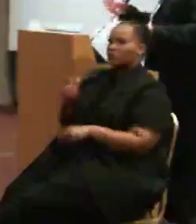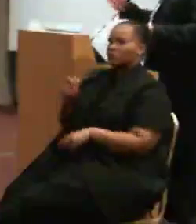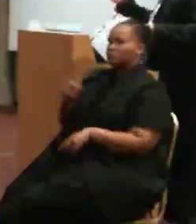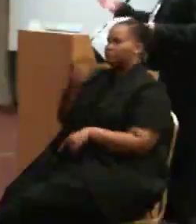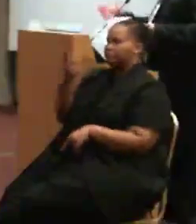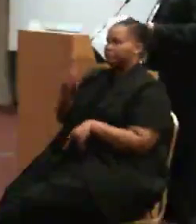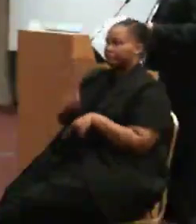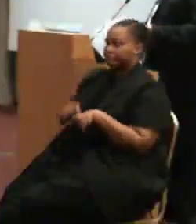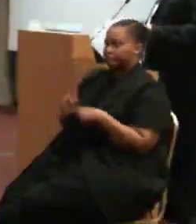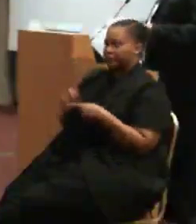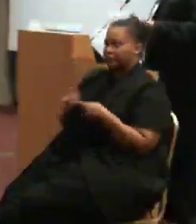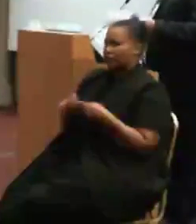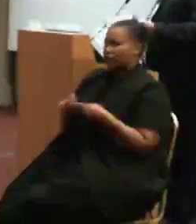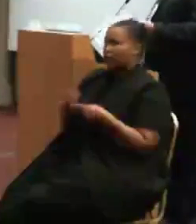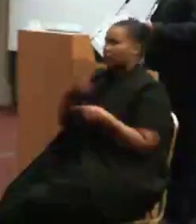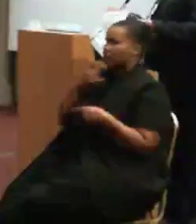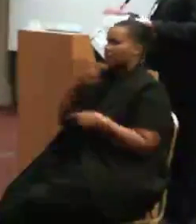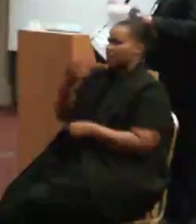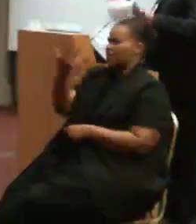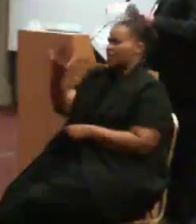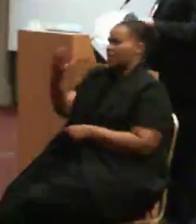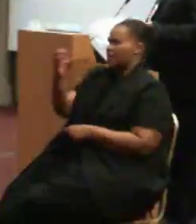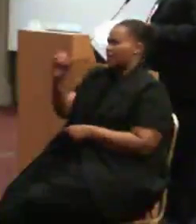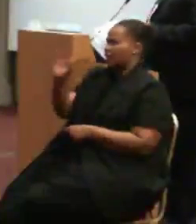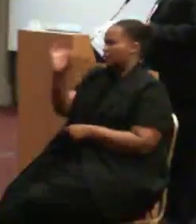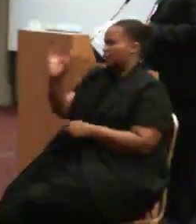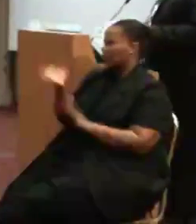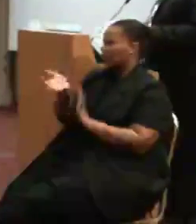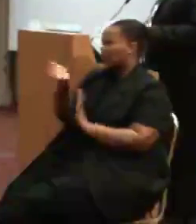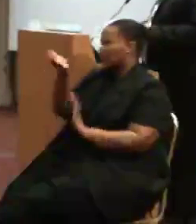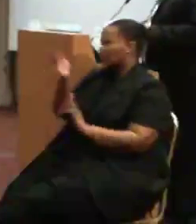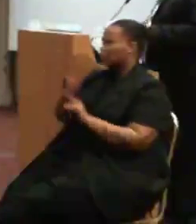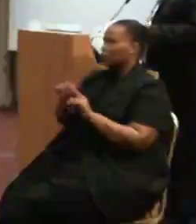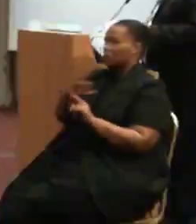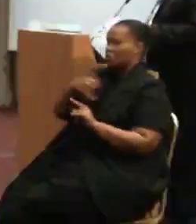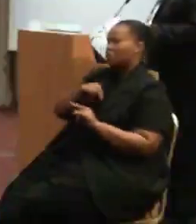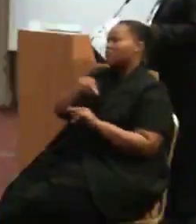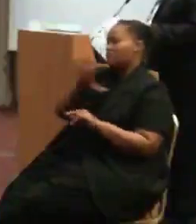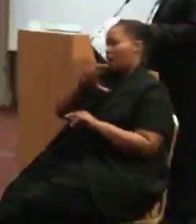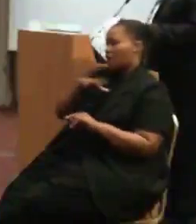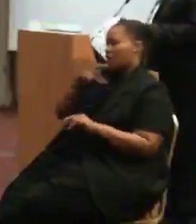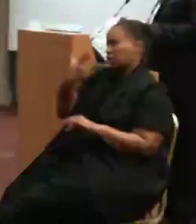In fact, they say Eskom is entitled to a 90% increase, but we'll settle with 70.